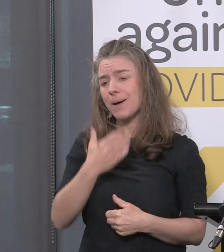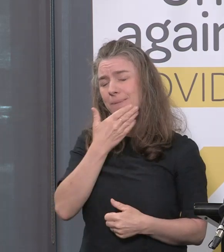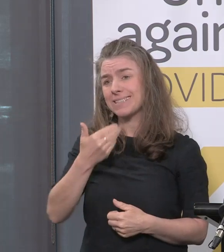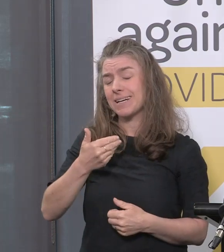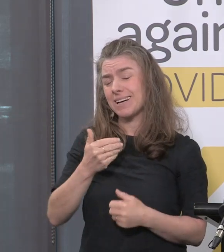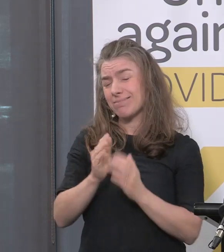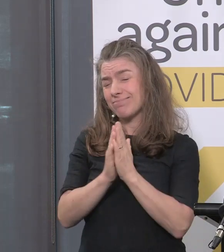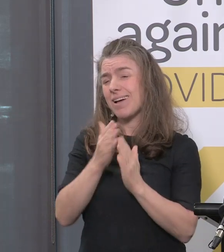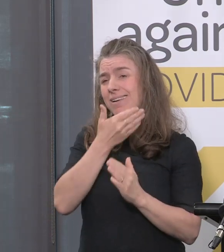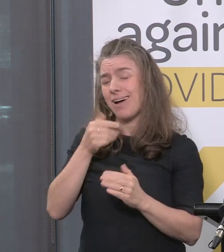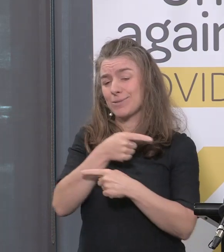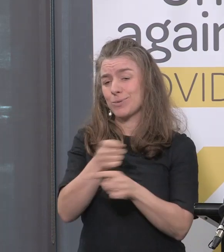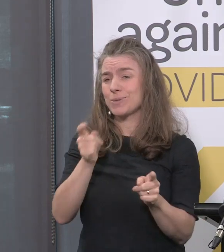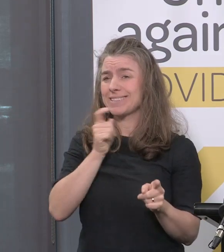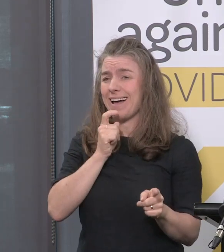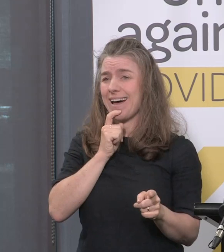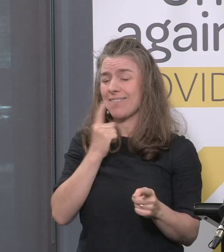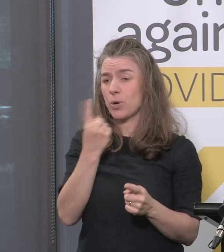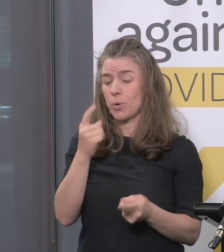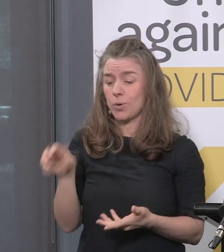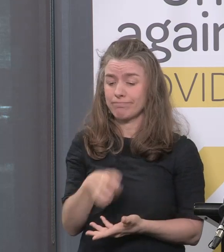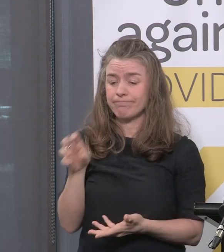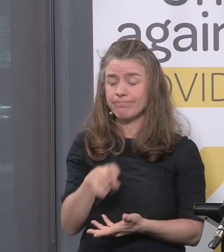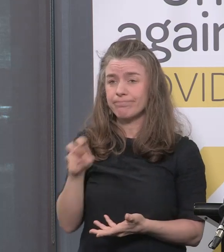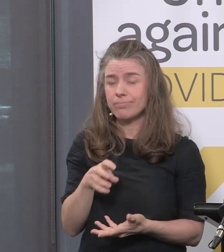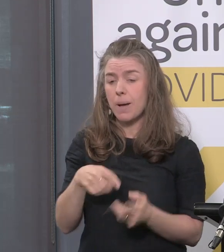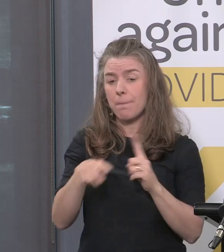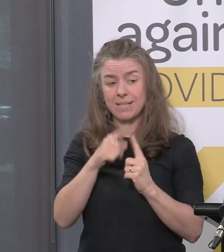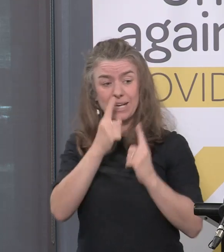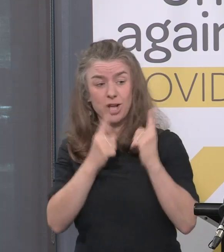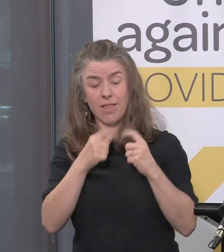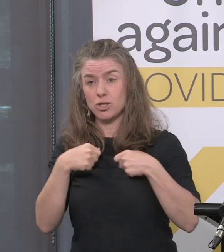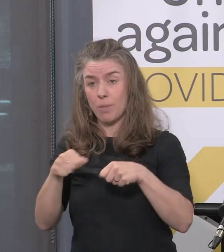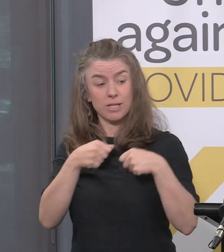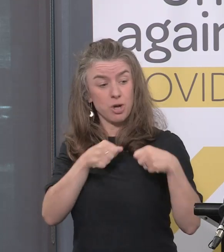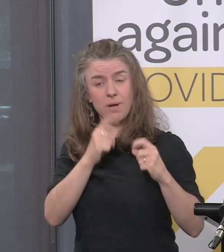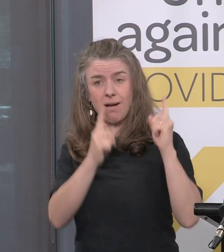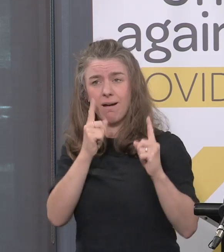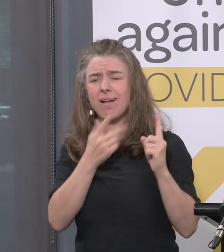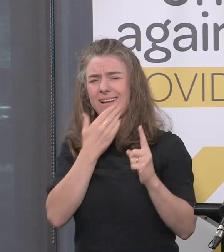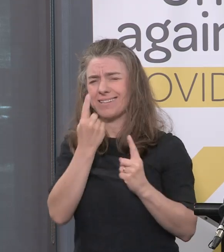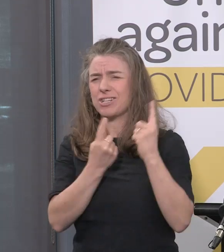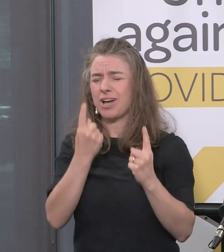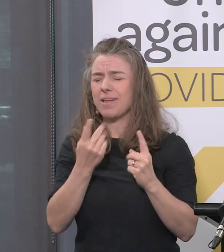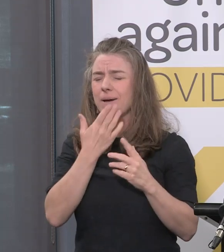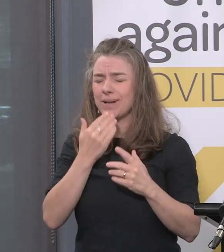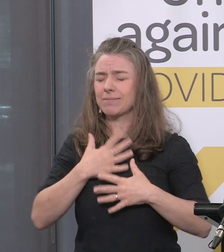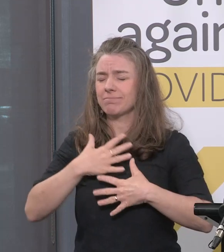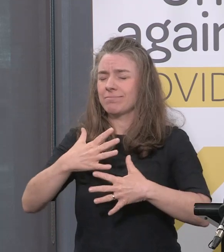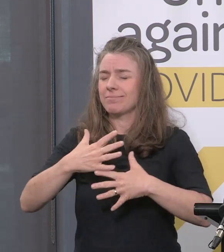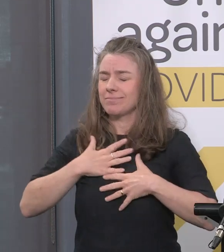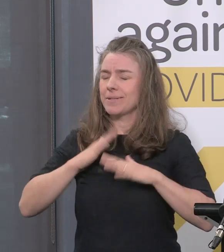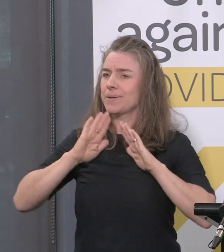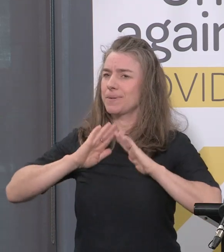to our staff on the front line and also be kind to your fellow shoppers. We may all need to just take a deep breath or